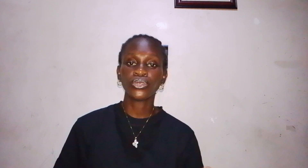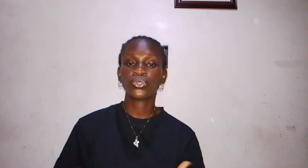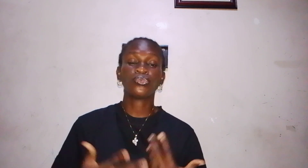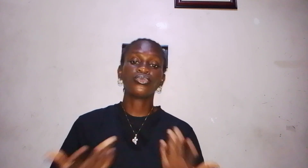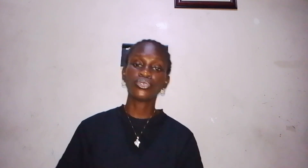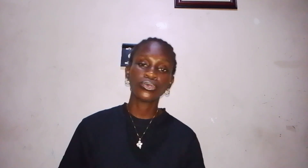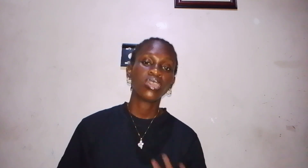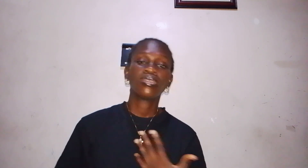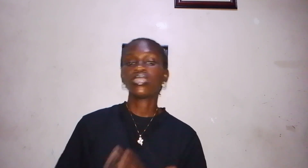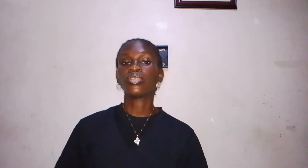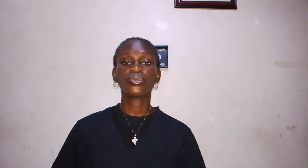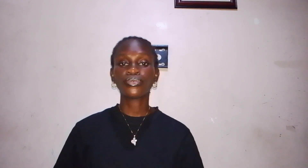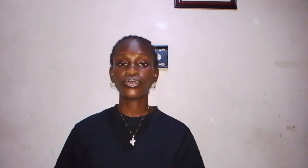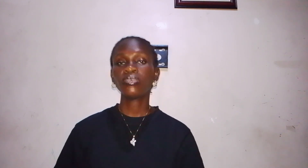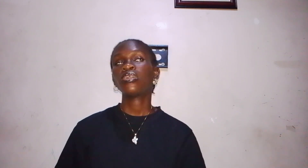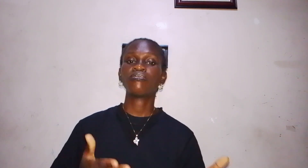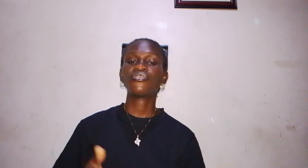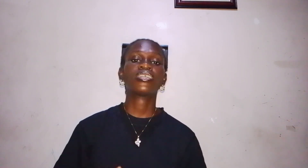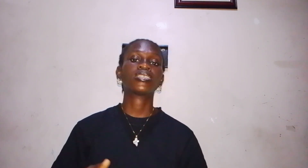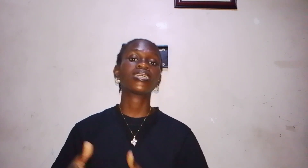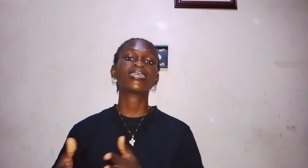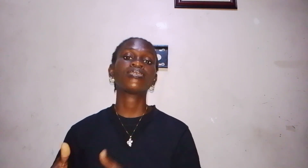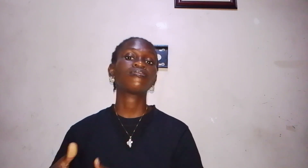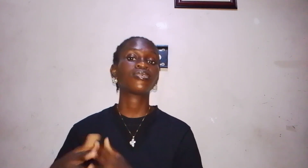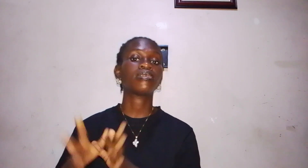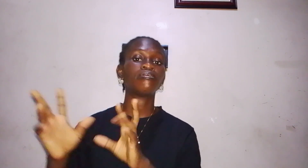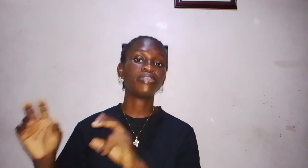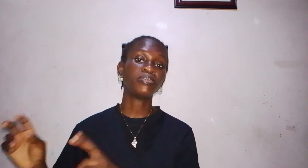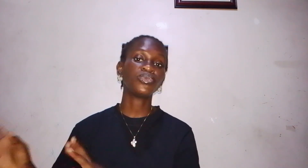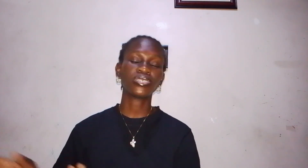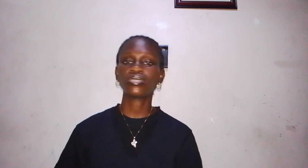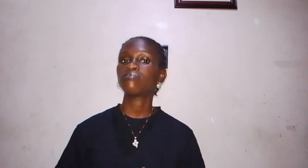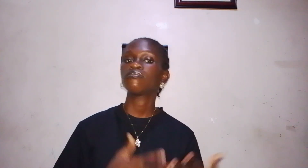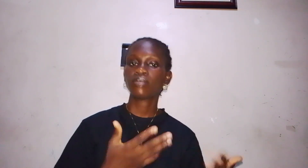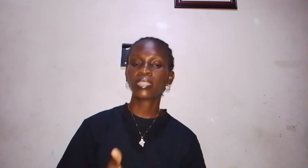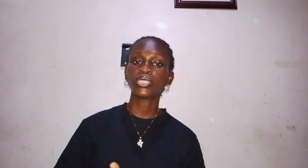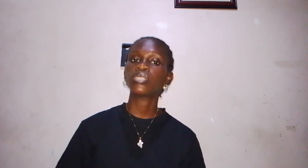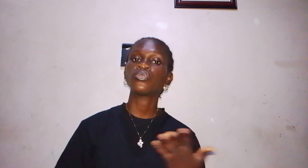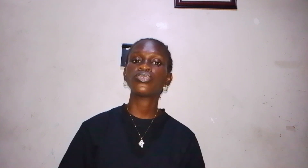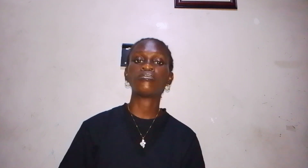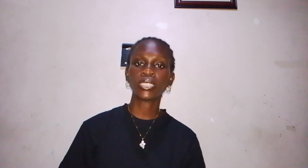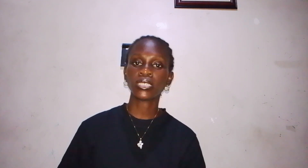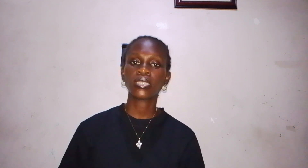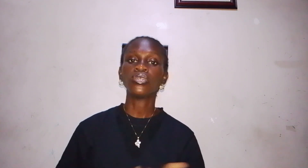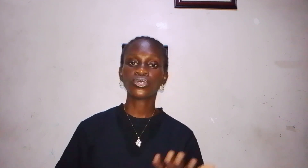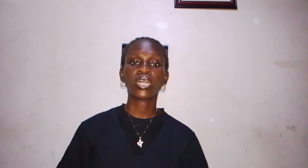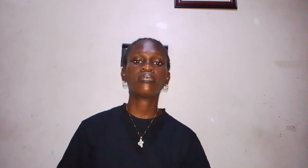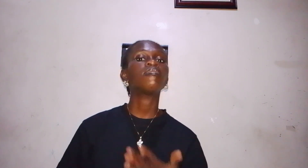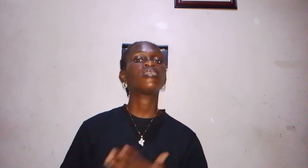grow, is to groom you in the long run before you can start signing other big words. At least know the basic, so that